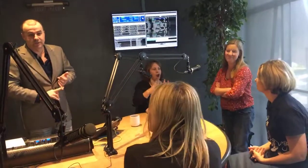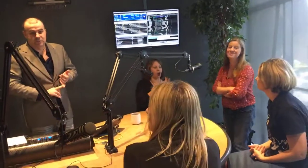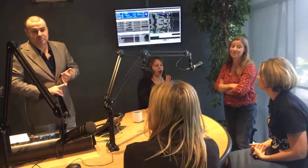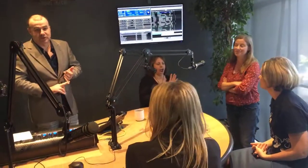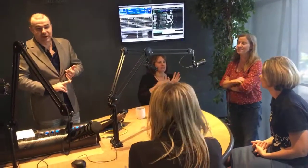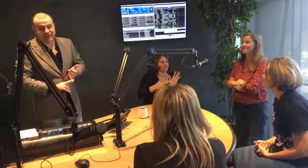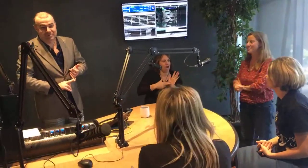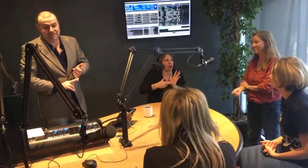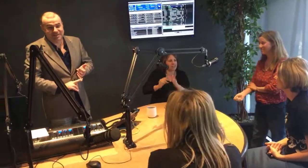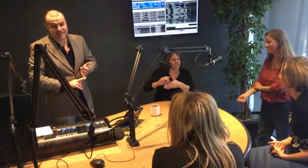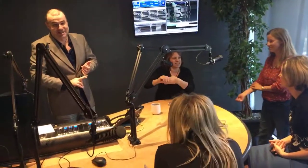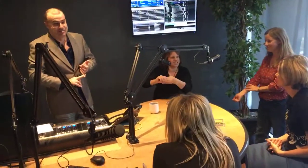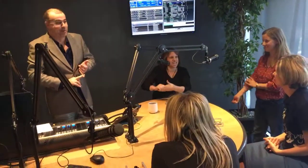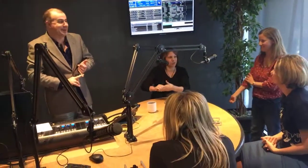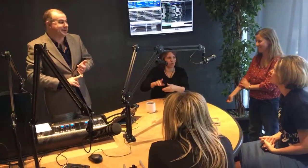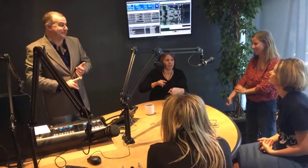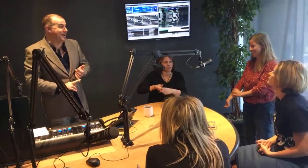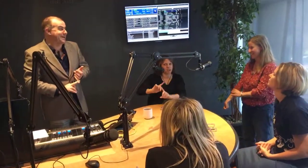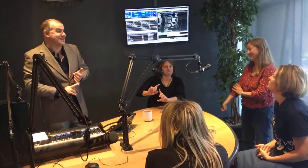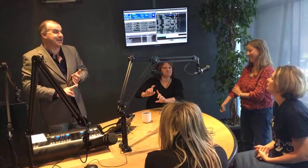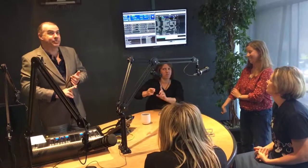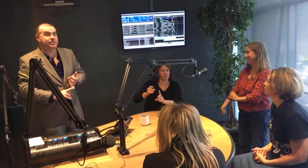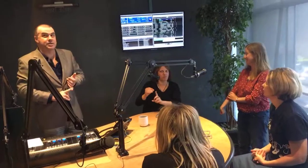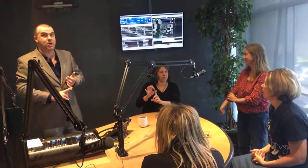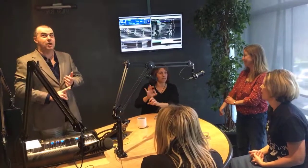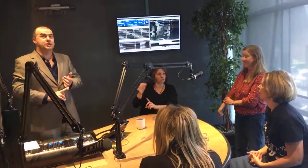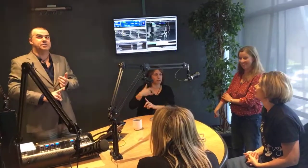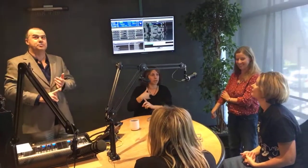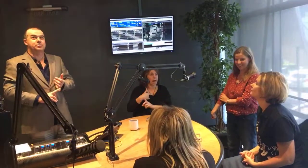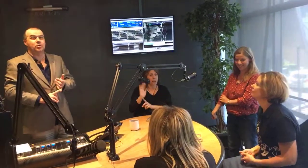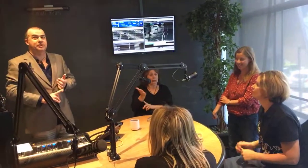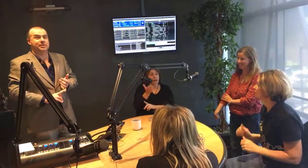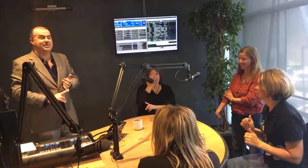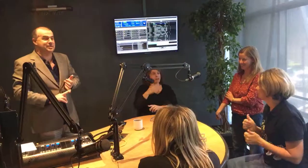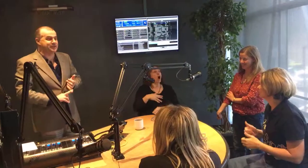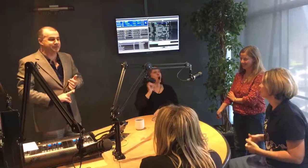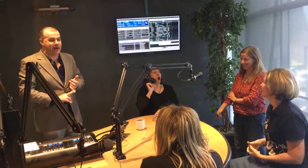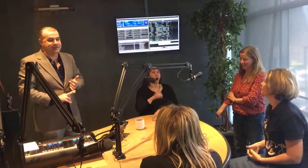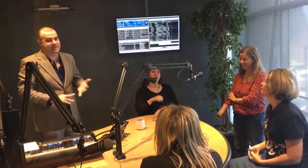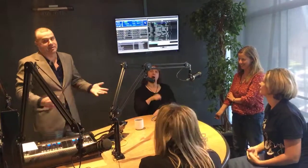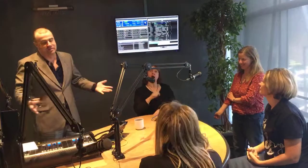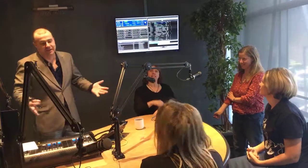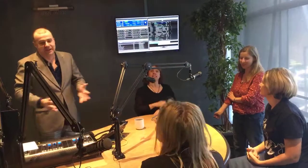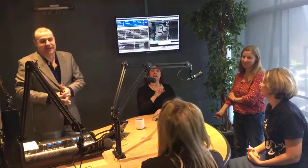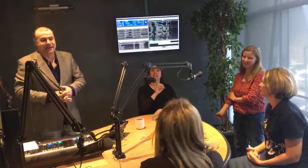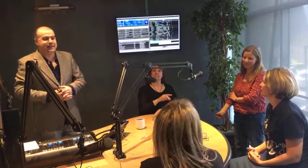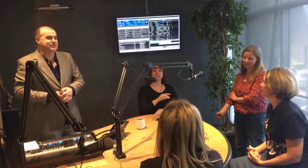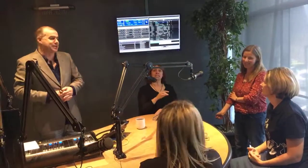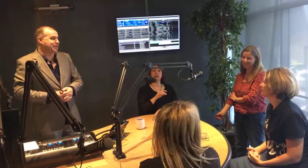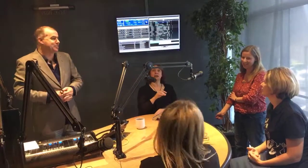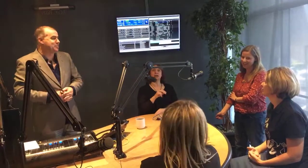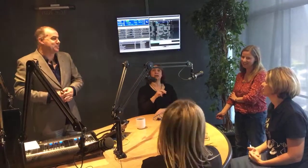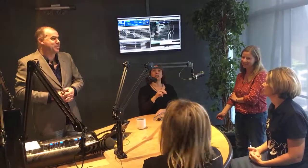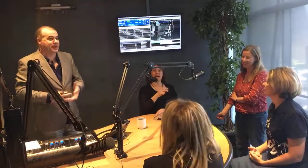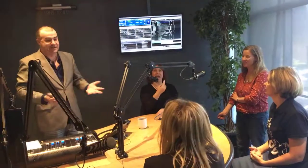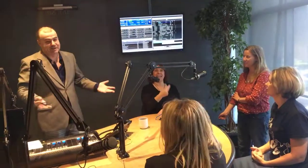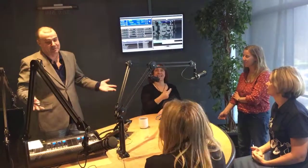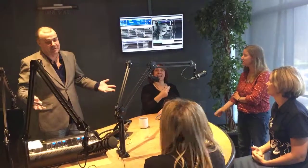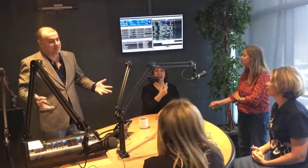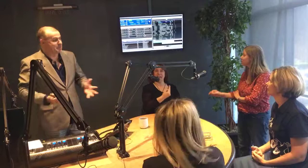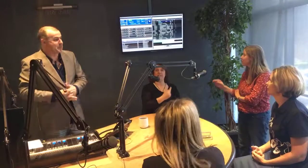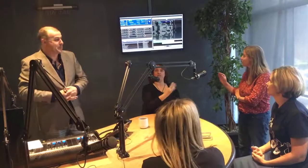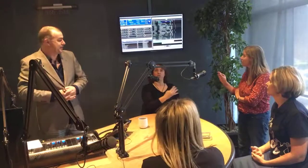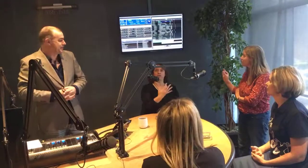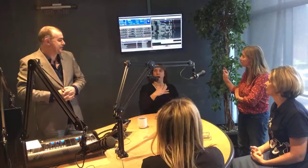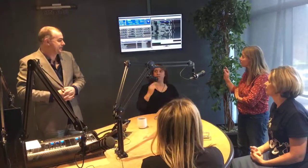deal. We've been trying to get him since this morning, and finally he's come through and says, "Oh, just 11:15 will be fine." So, yeah. Okay. So But- sorry,